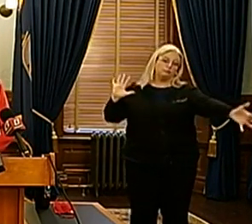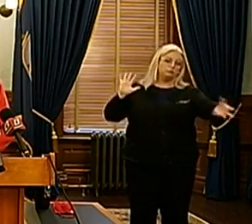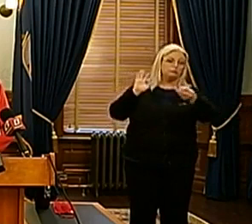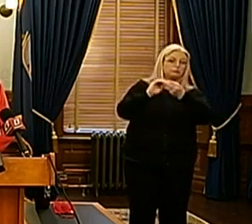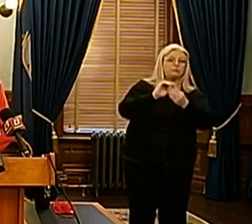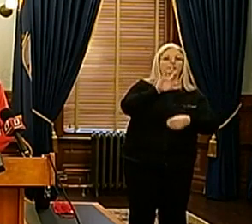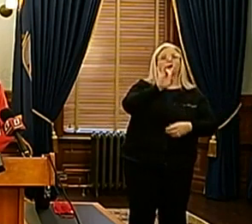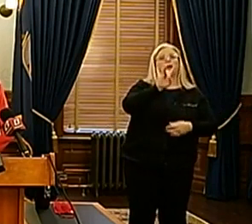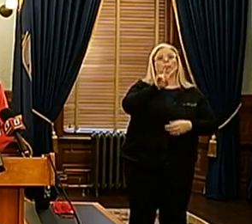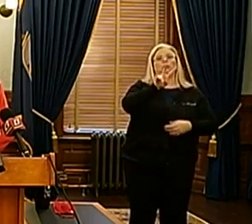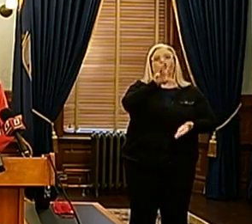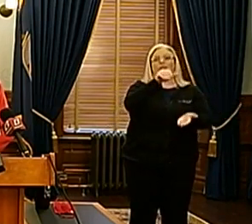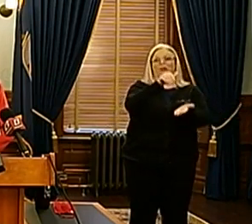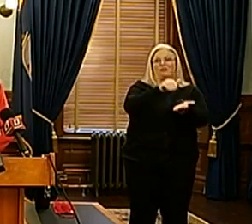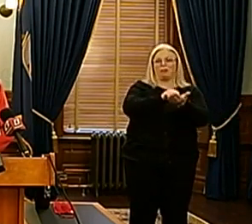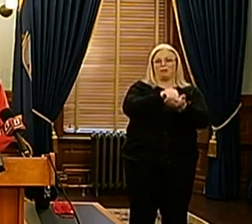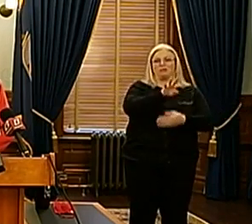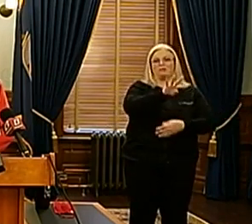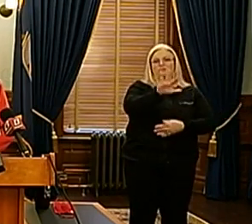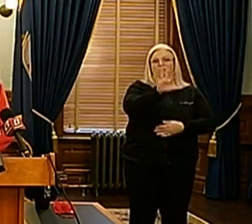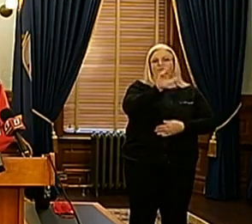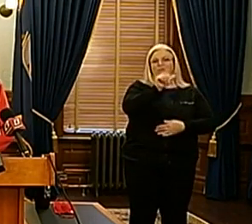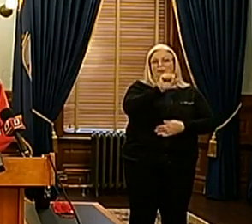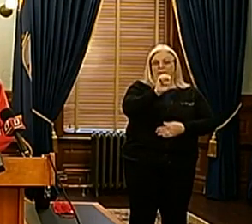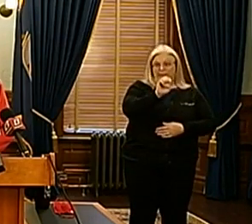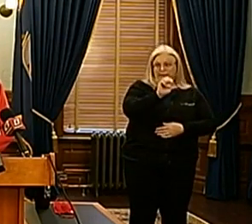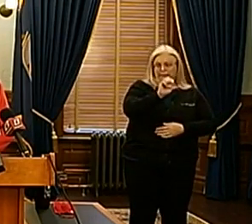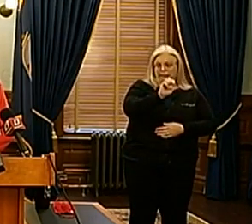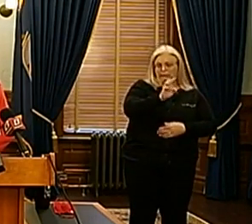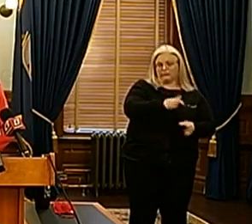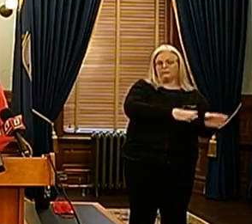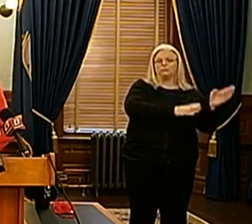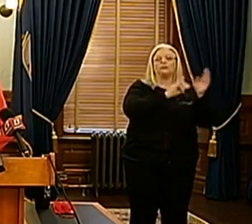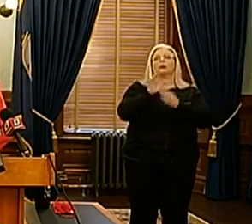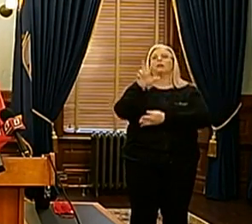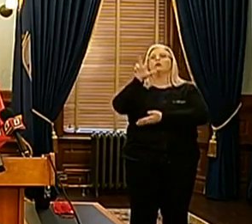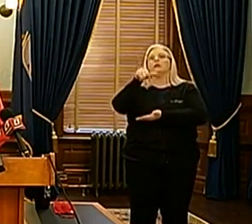of 82,045 cases,